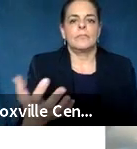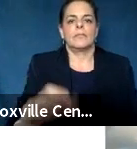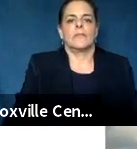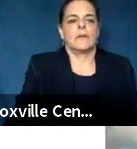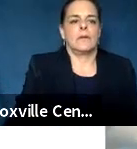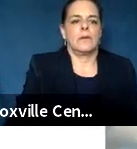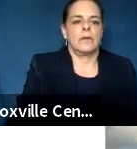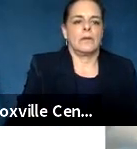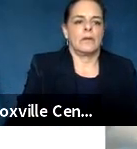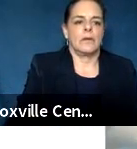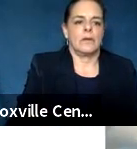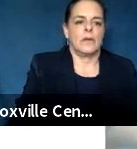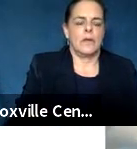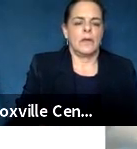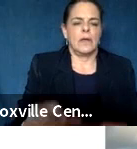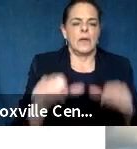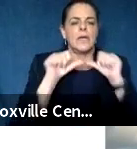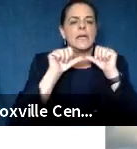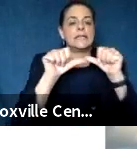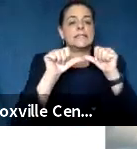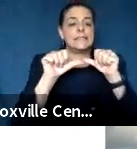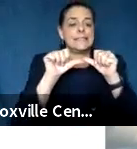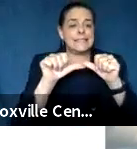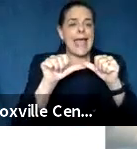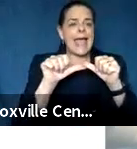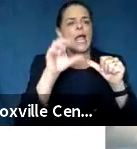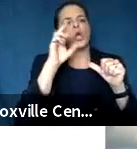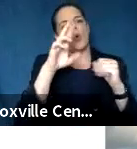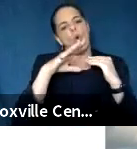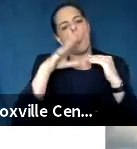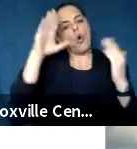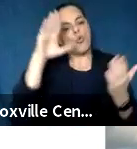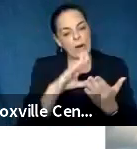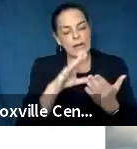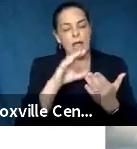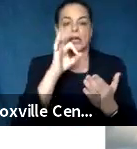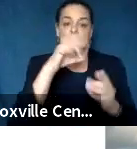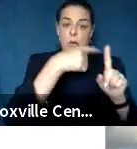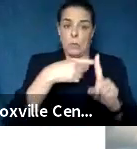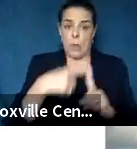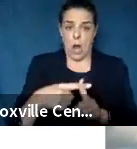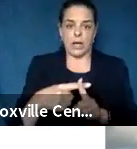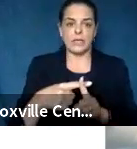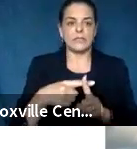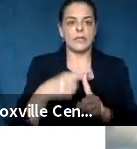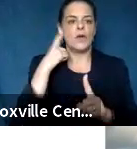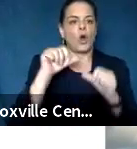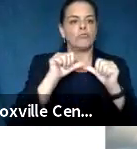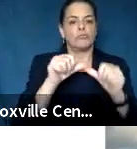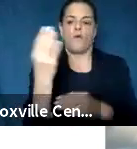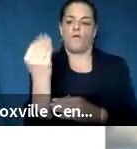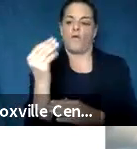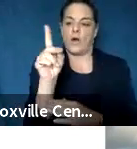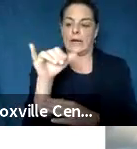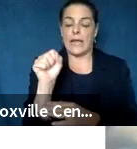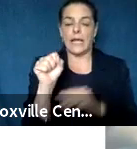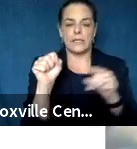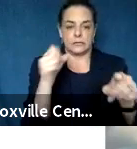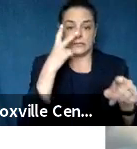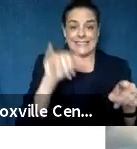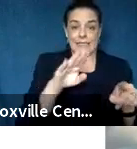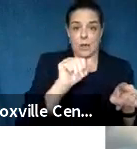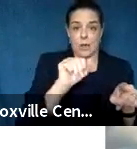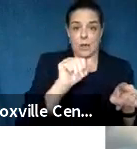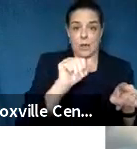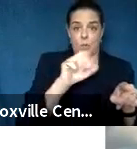days. To illustrate this benchmark, we have a bar graph that shows previous cases, new cases,